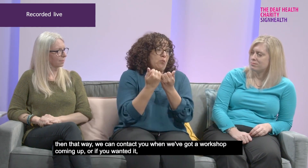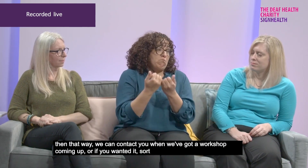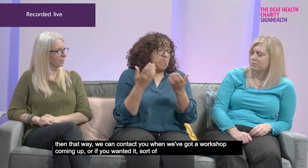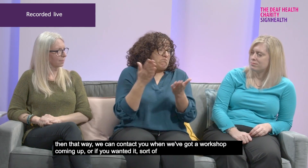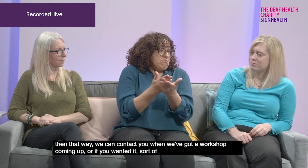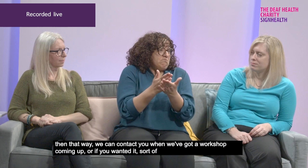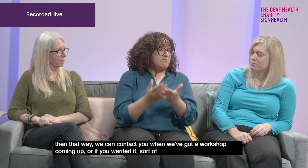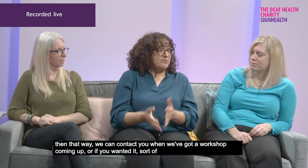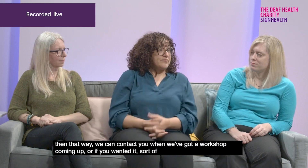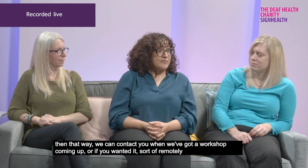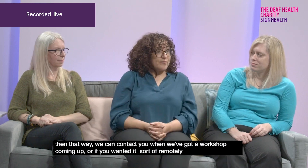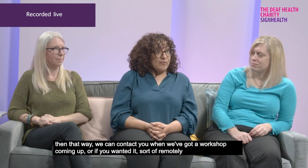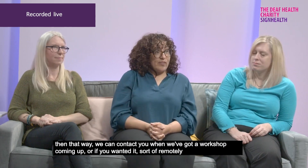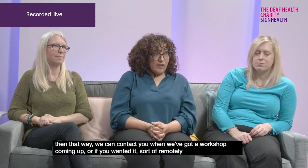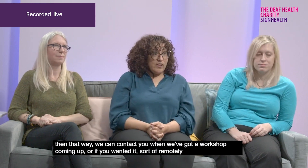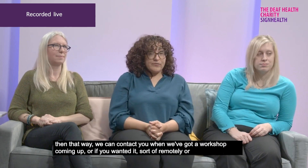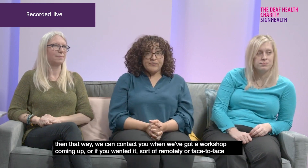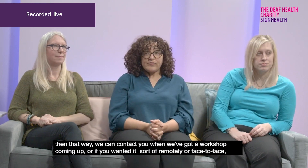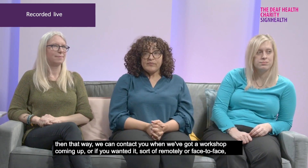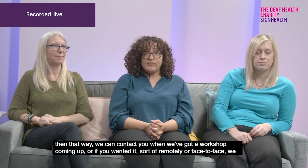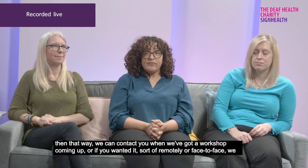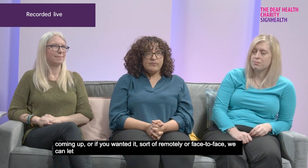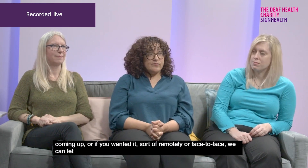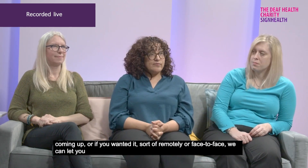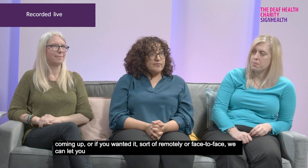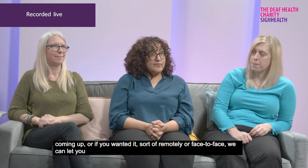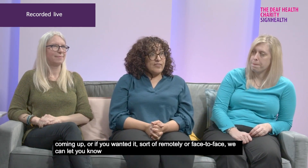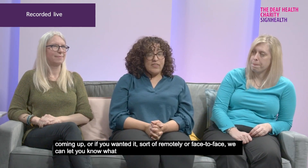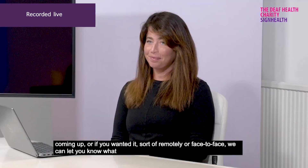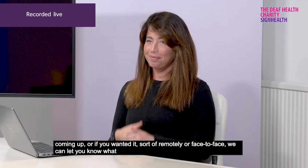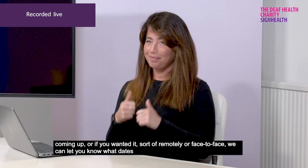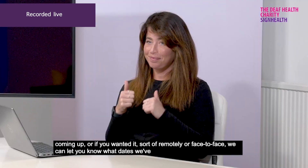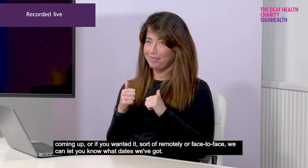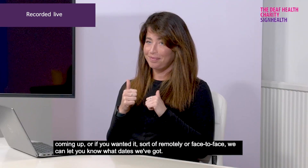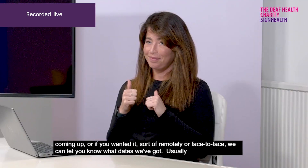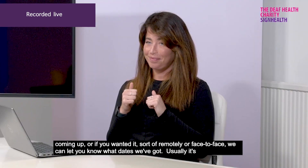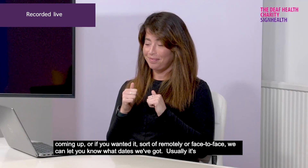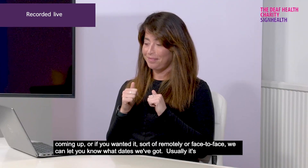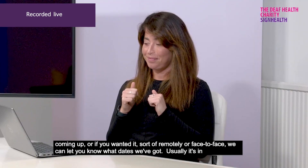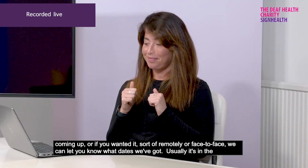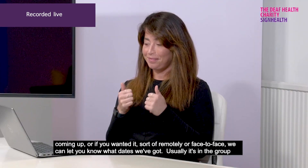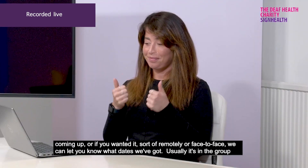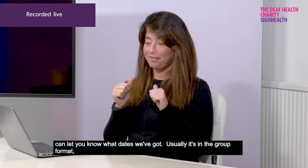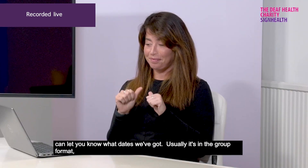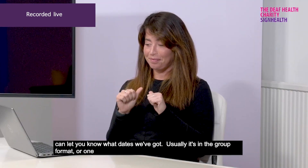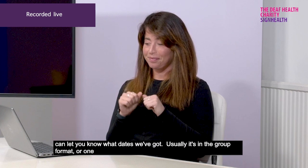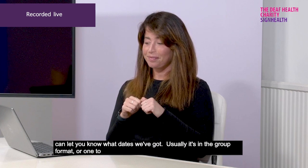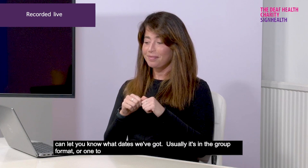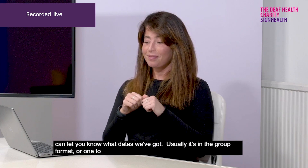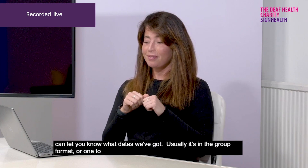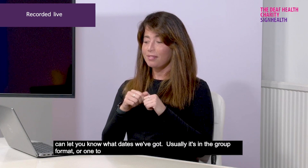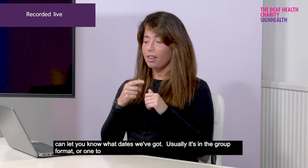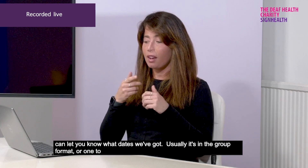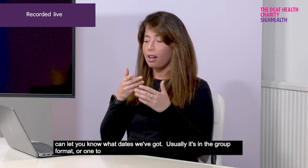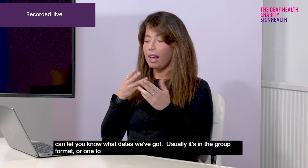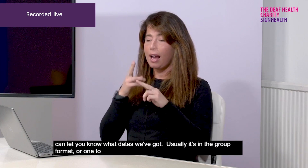you wanted it sort of remotely or face-to-face, we can let you know what dates we've got. Usually it's in the group format or one-to-one.